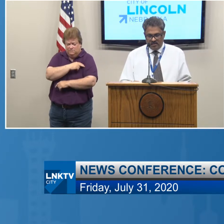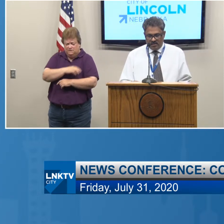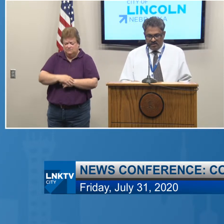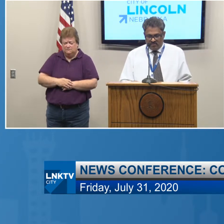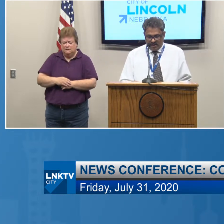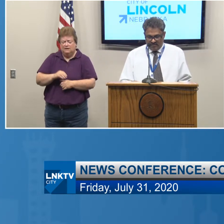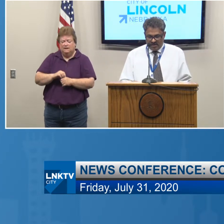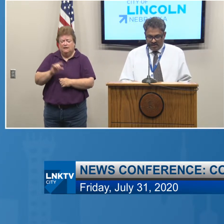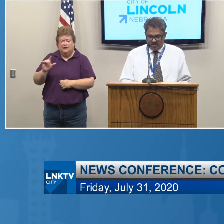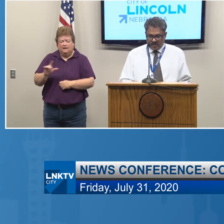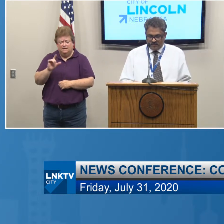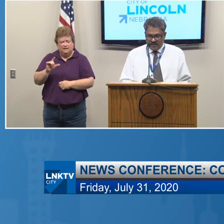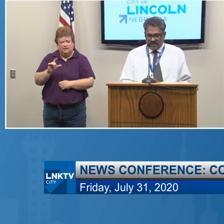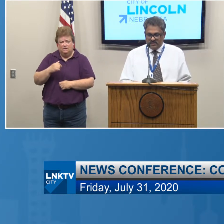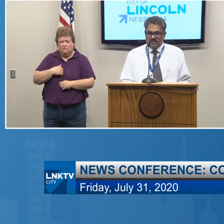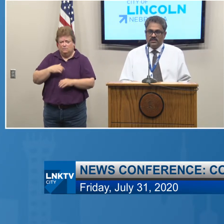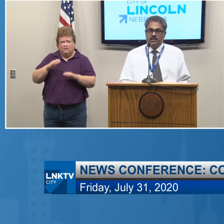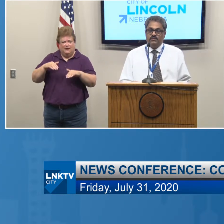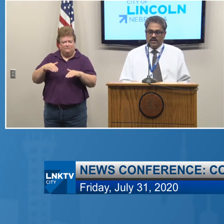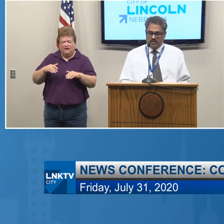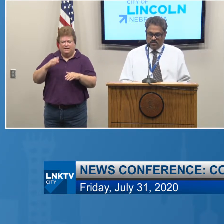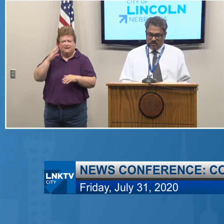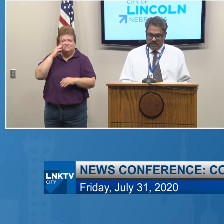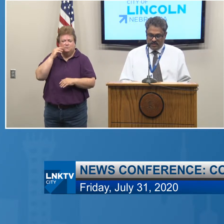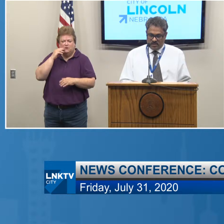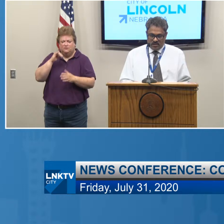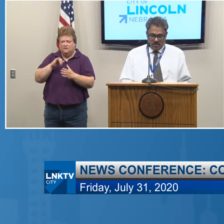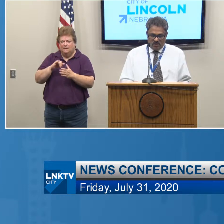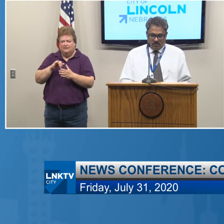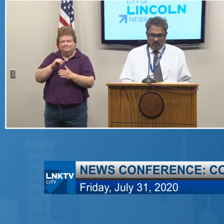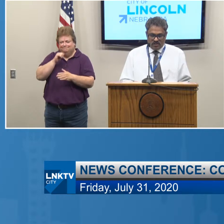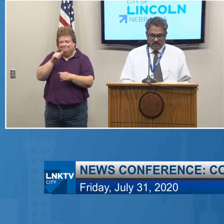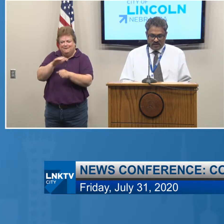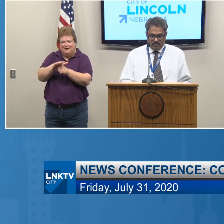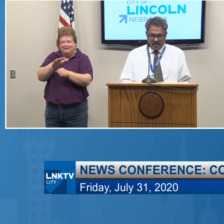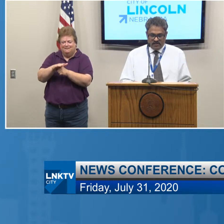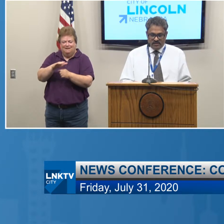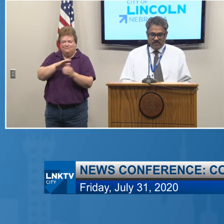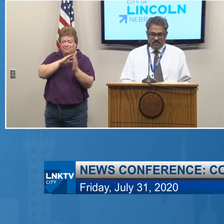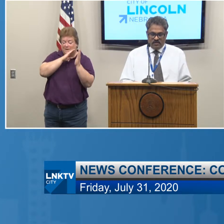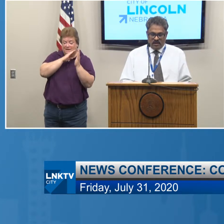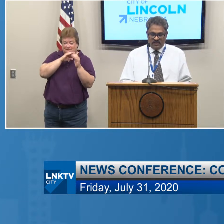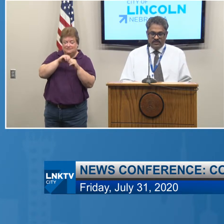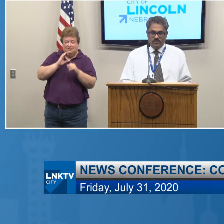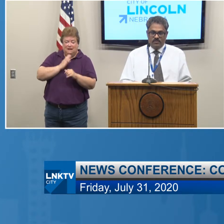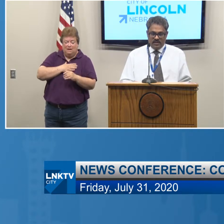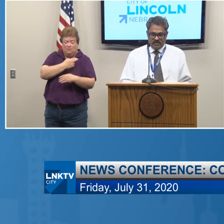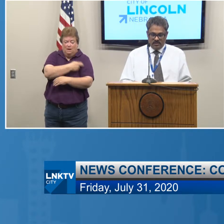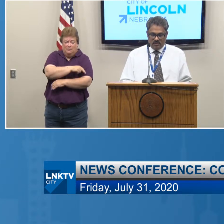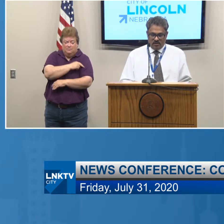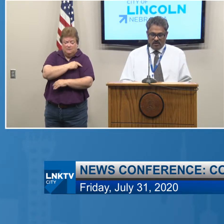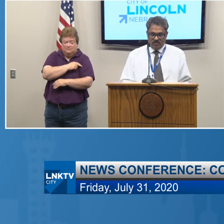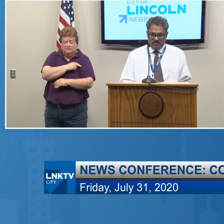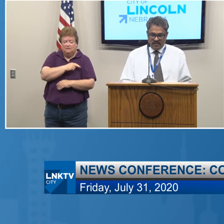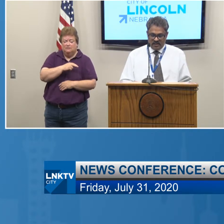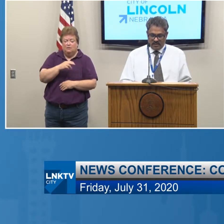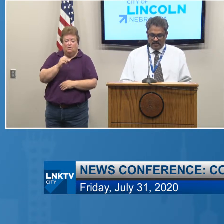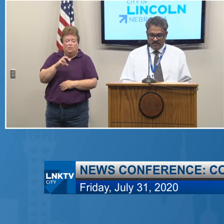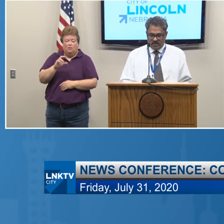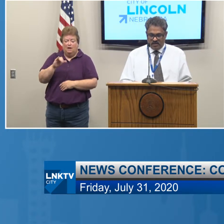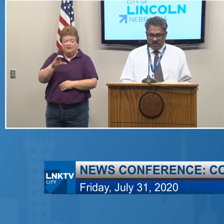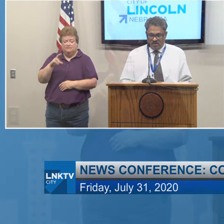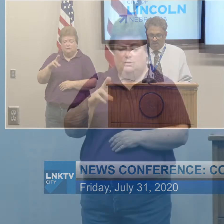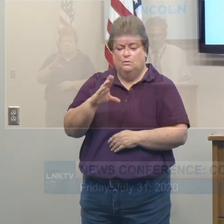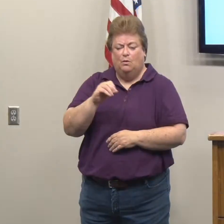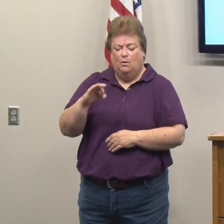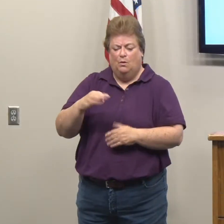Lincoln, we have yet to experience a significant shortage of hospital beds, ICU beds, or